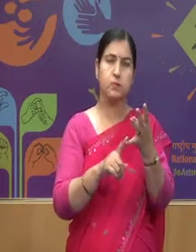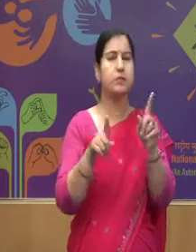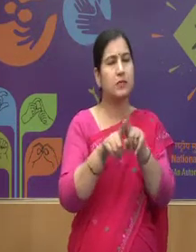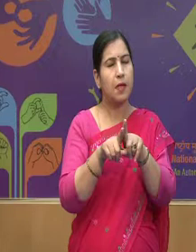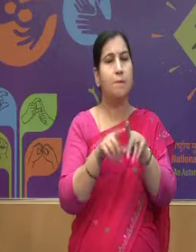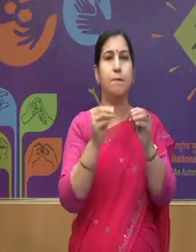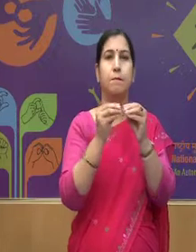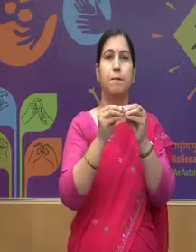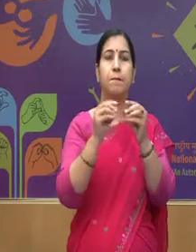and Burma.